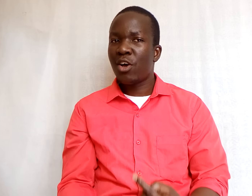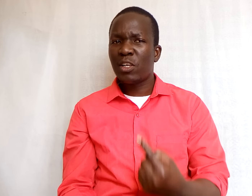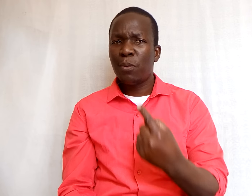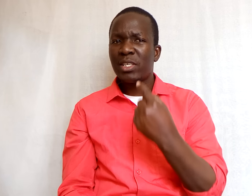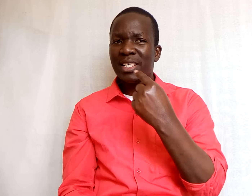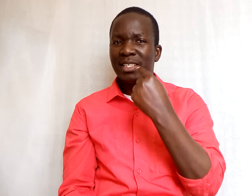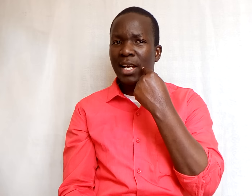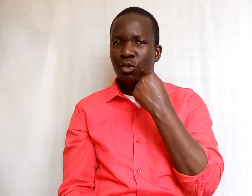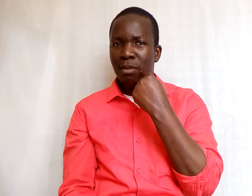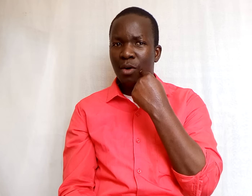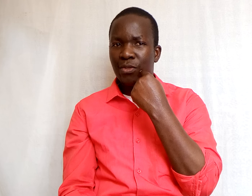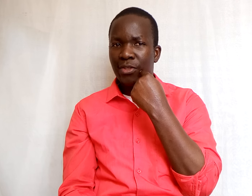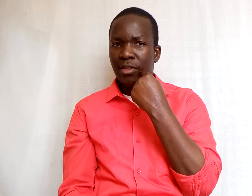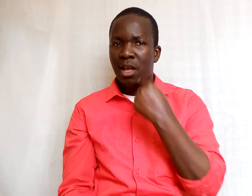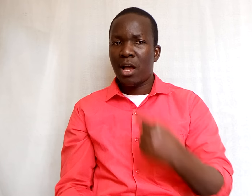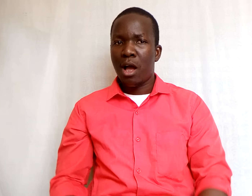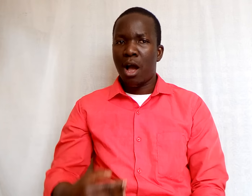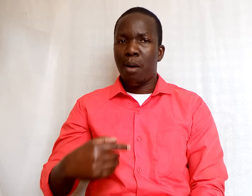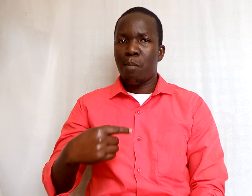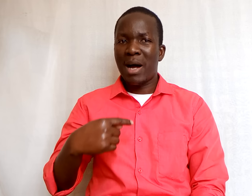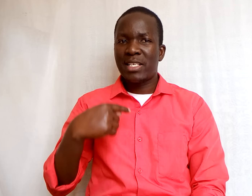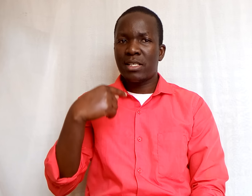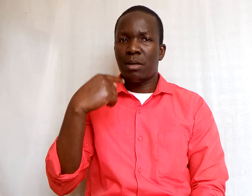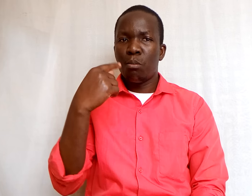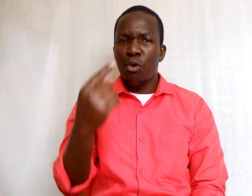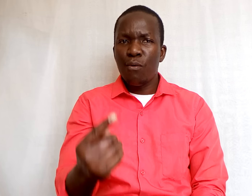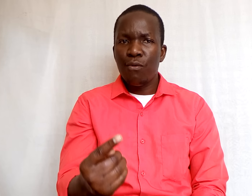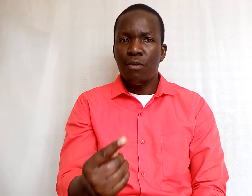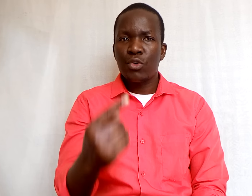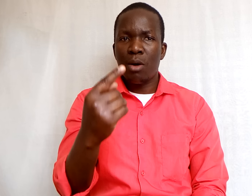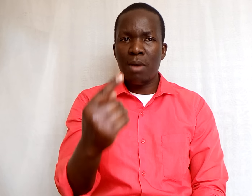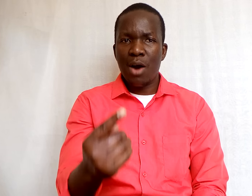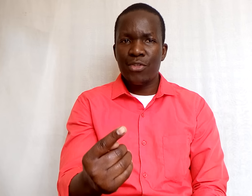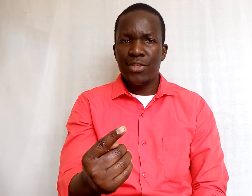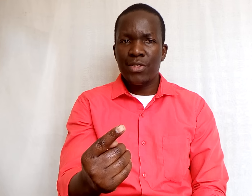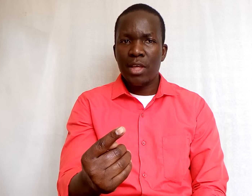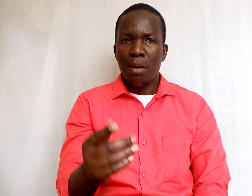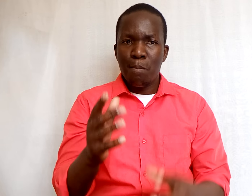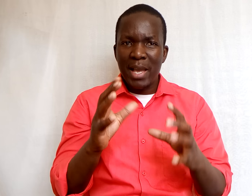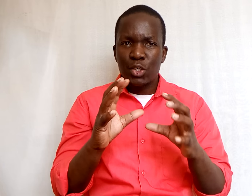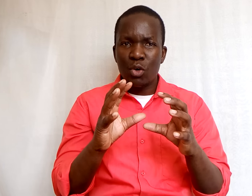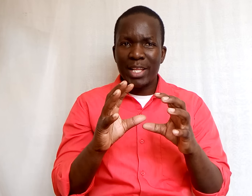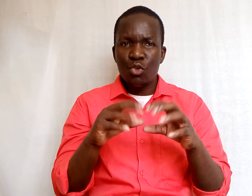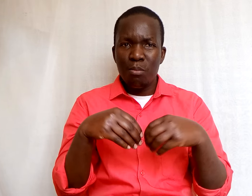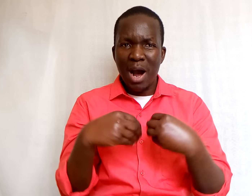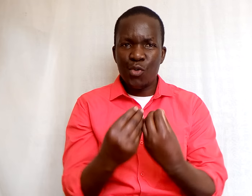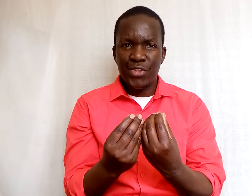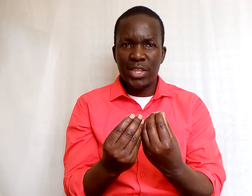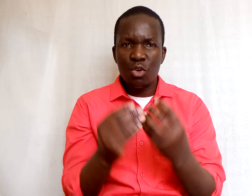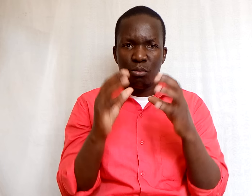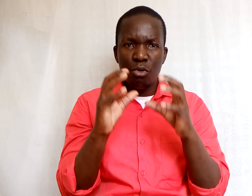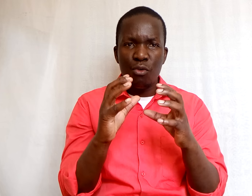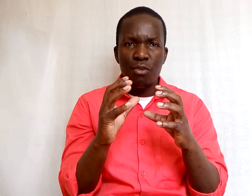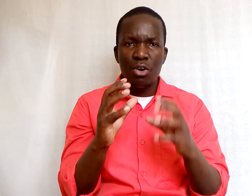Don't put it inside your mouth, but move your mouth. Make sure that you move